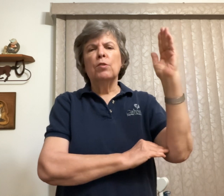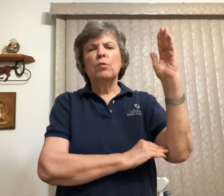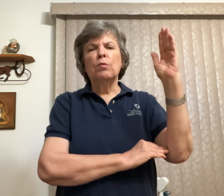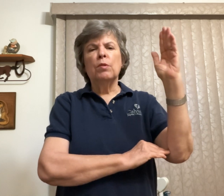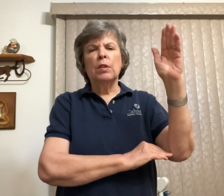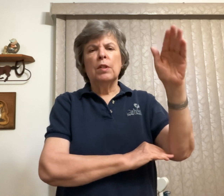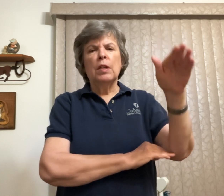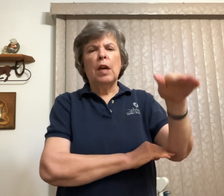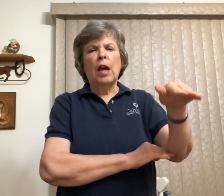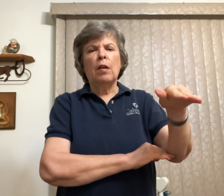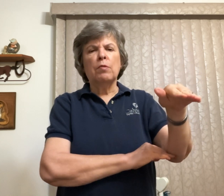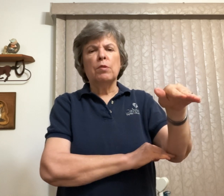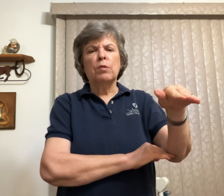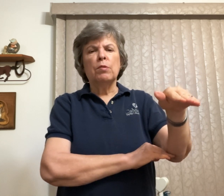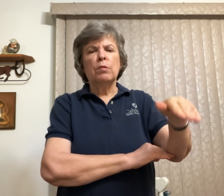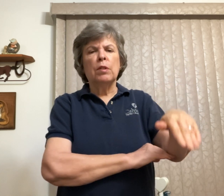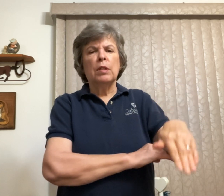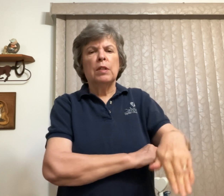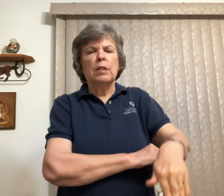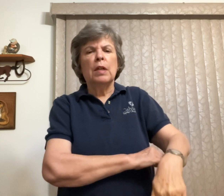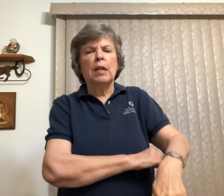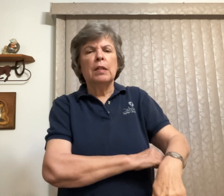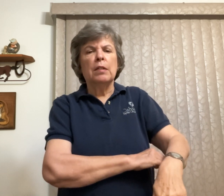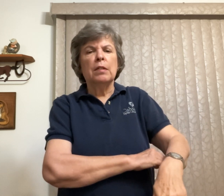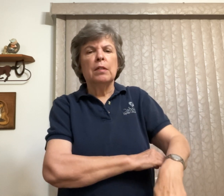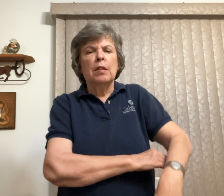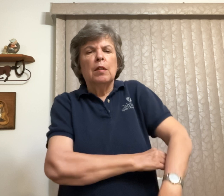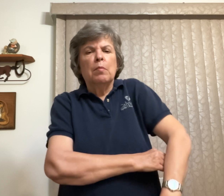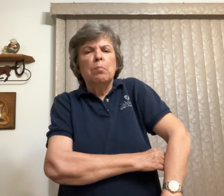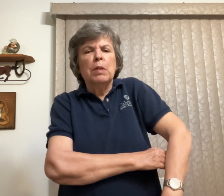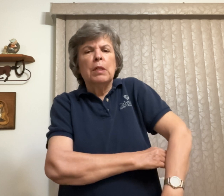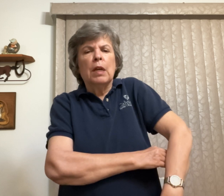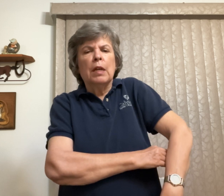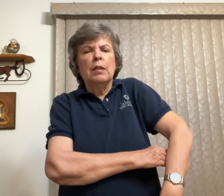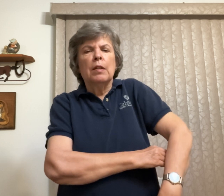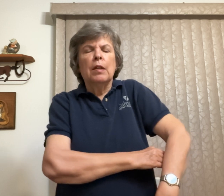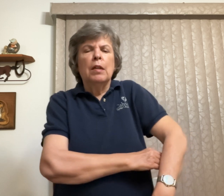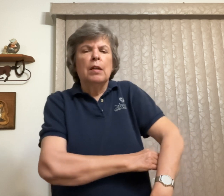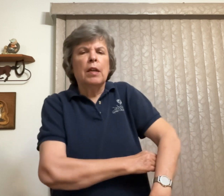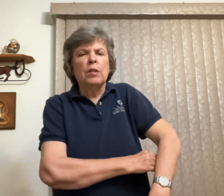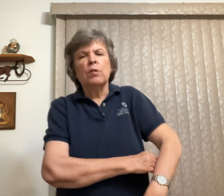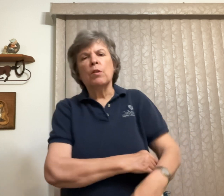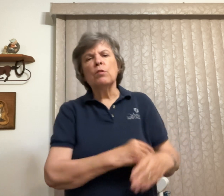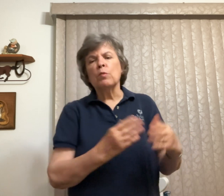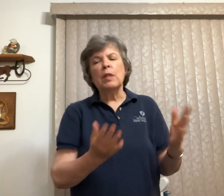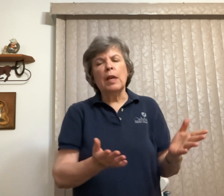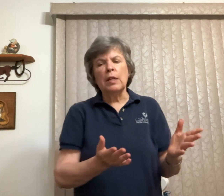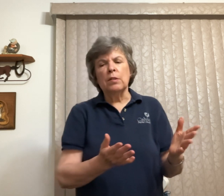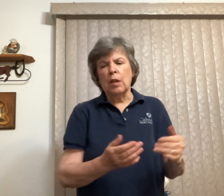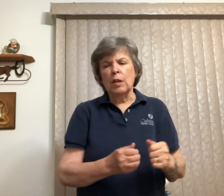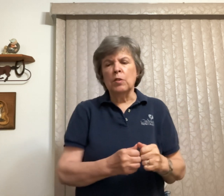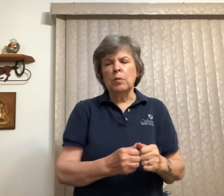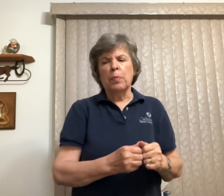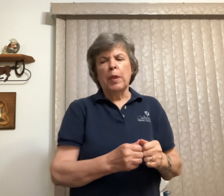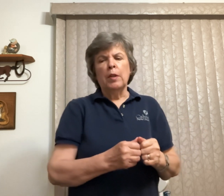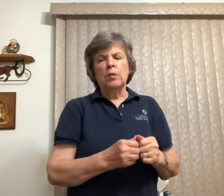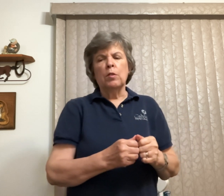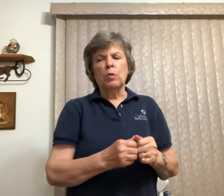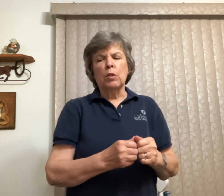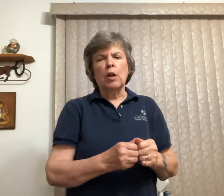noon, afternoon, night, midnight. Okay, so those are related signs. So we're talking